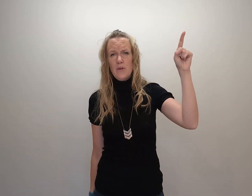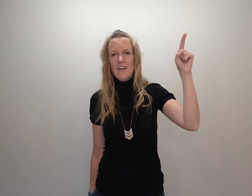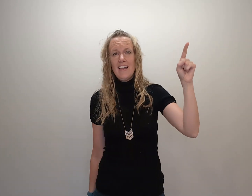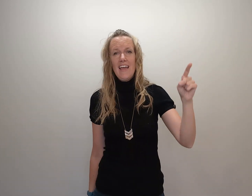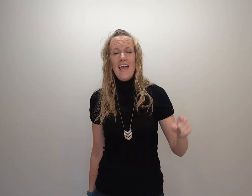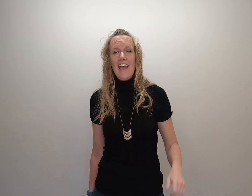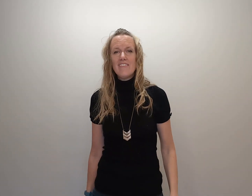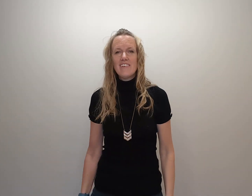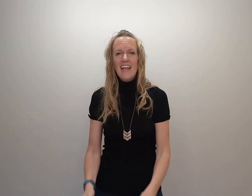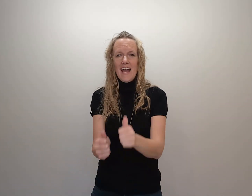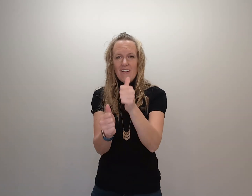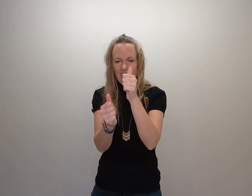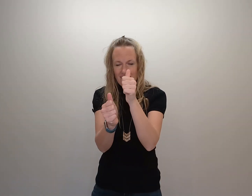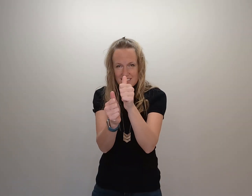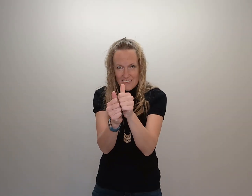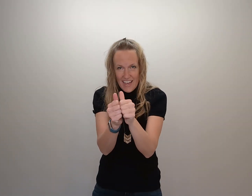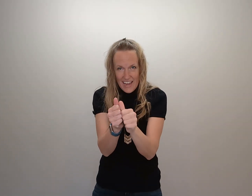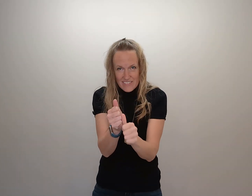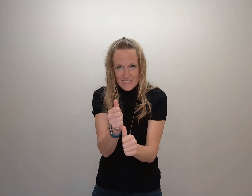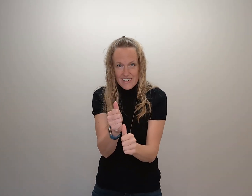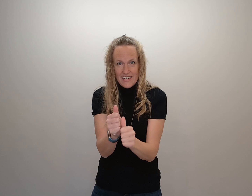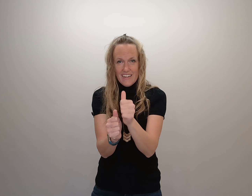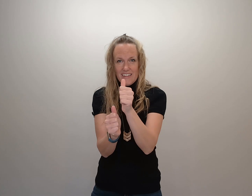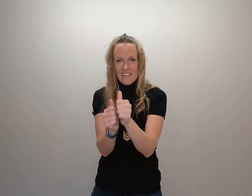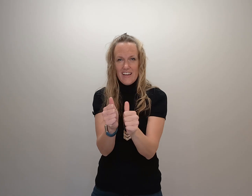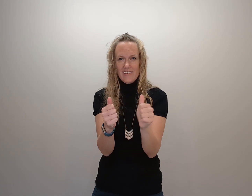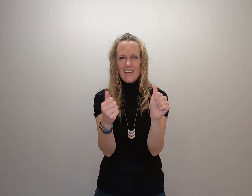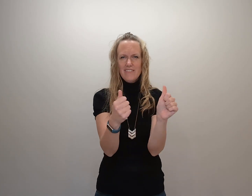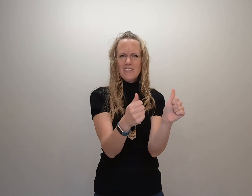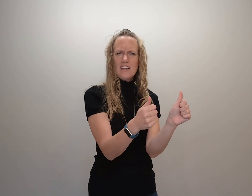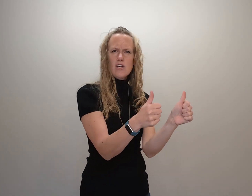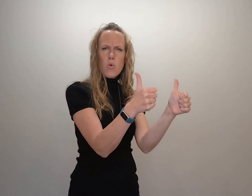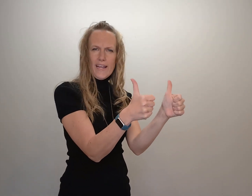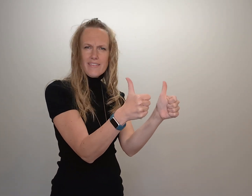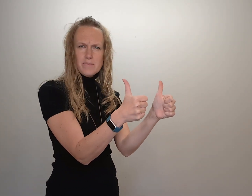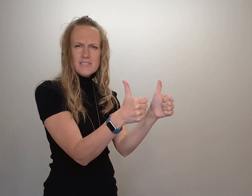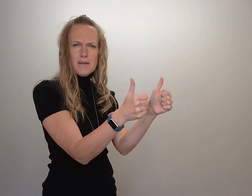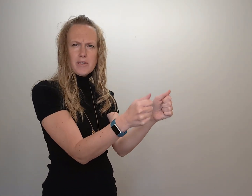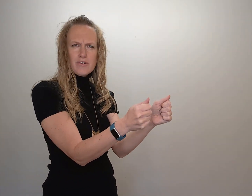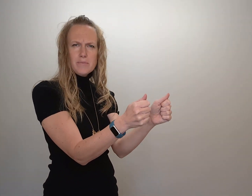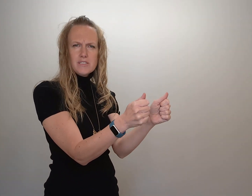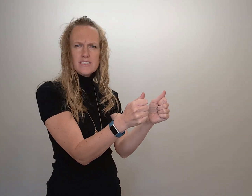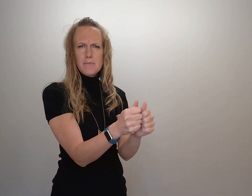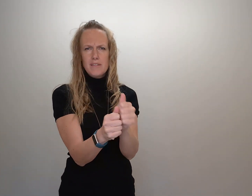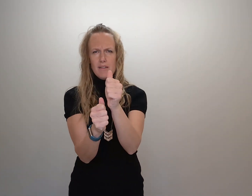you. Every hour, so every, you have kind of not quite a thumbs up, but your thumbs are just up a little